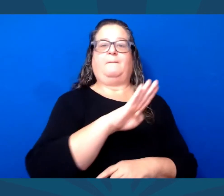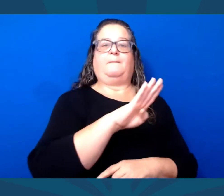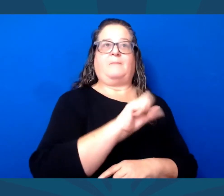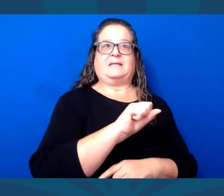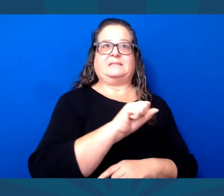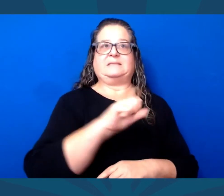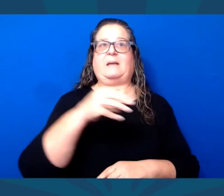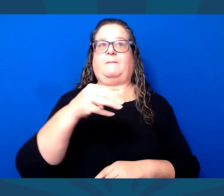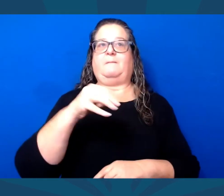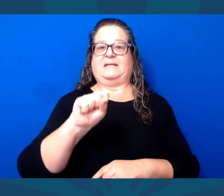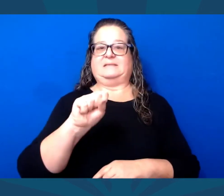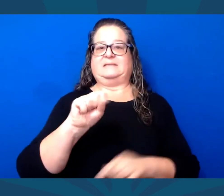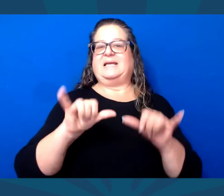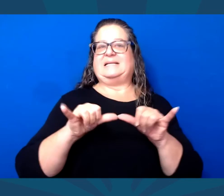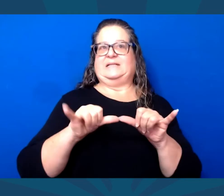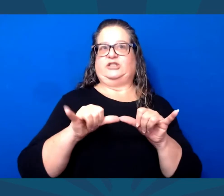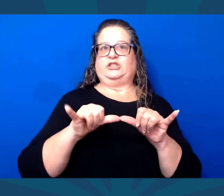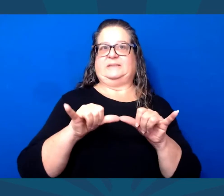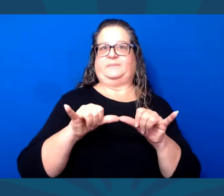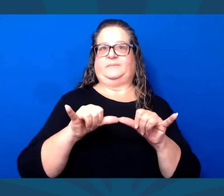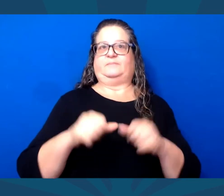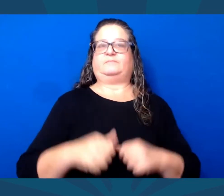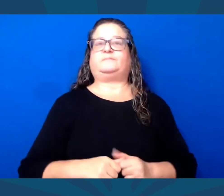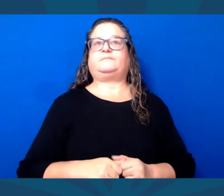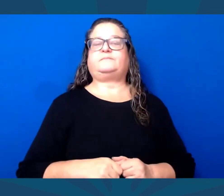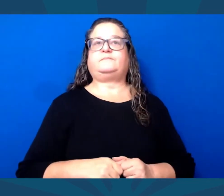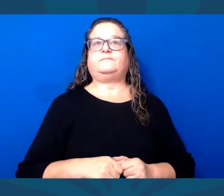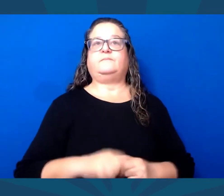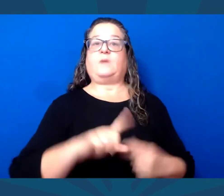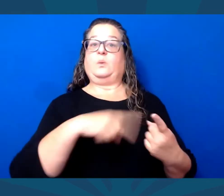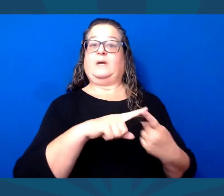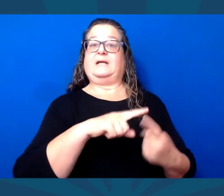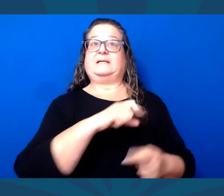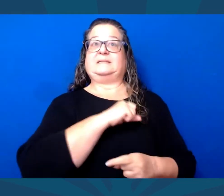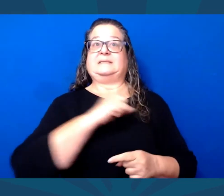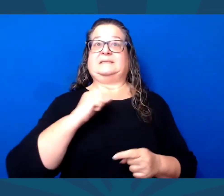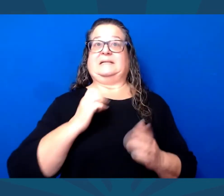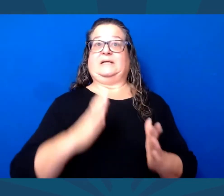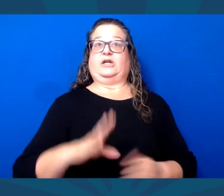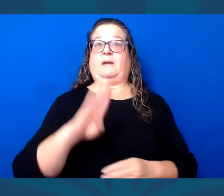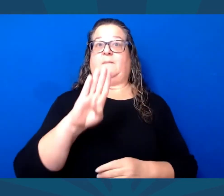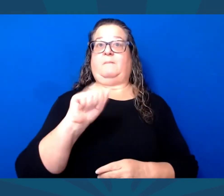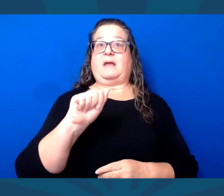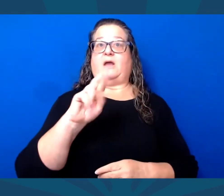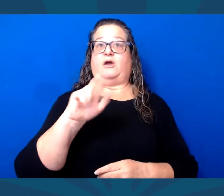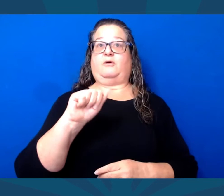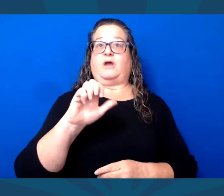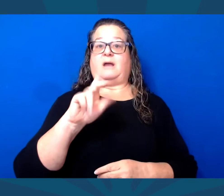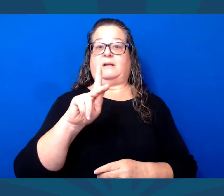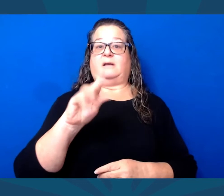a BS and MS in engineering from Arizona State University.